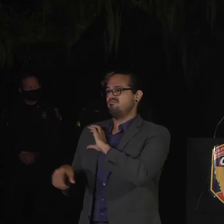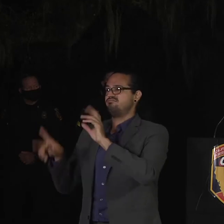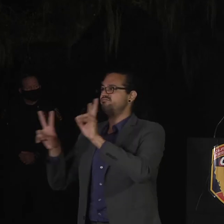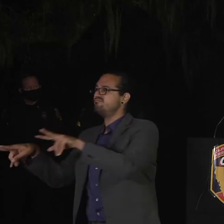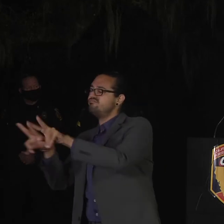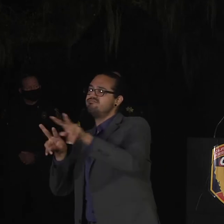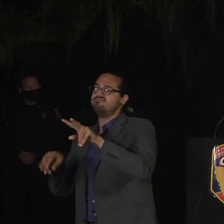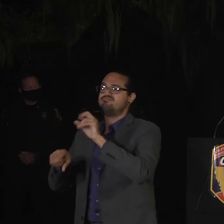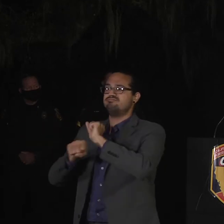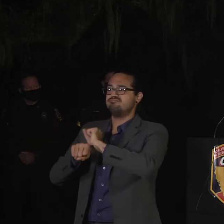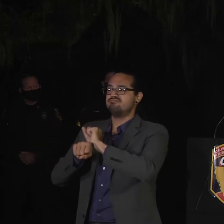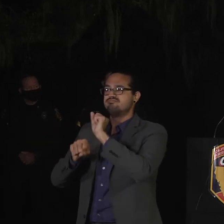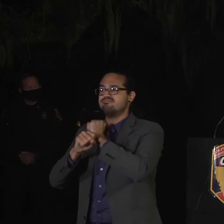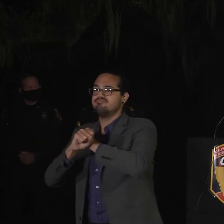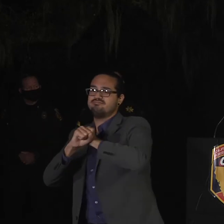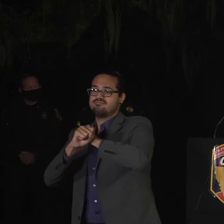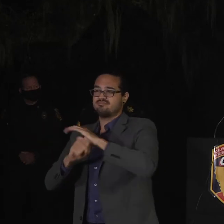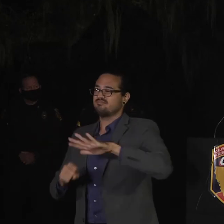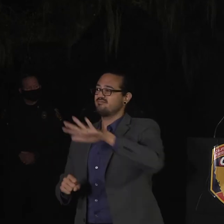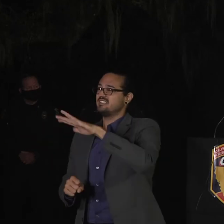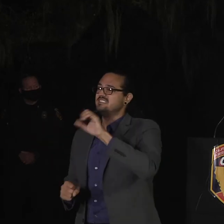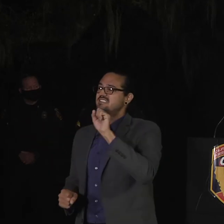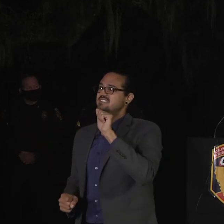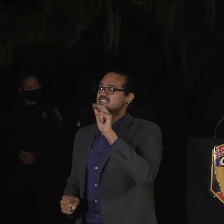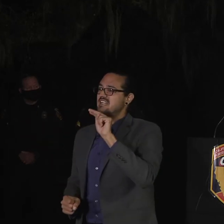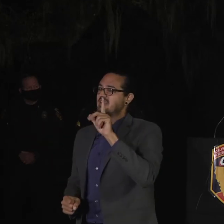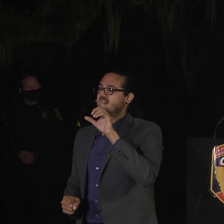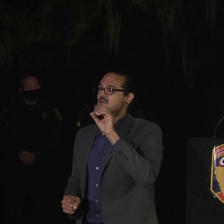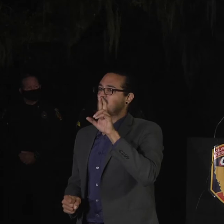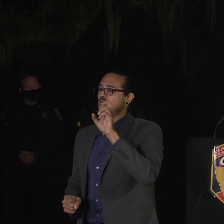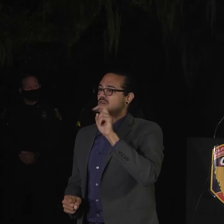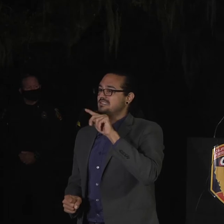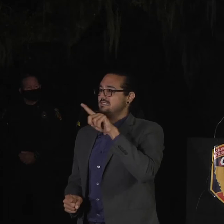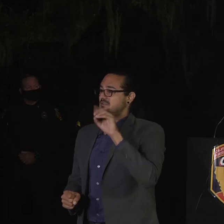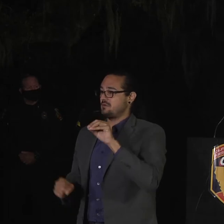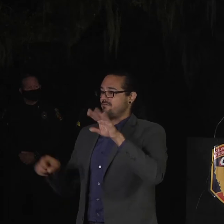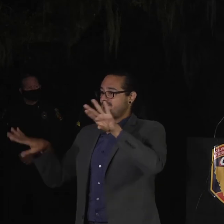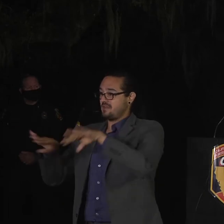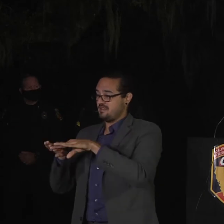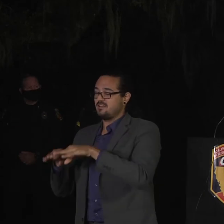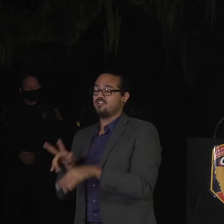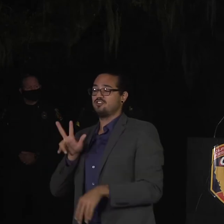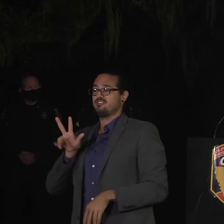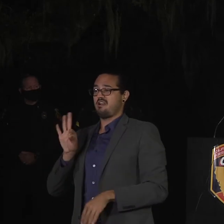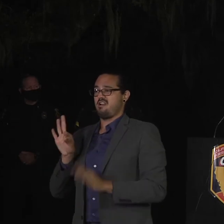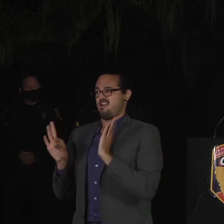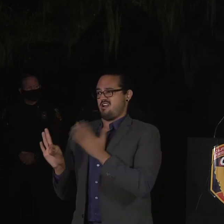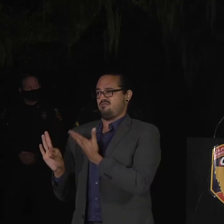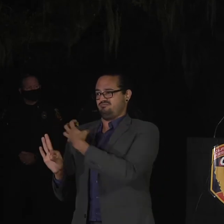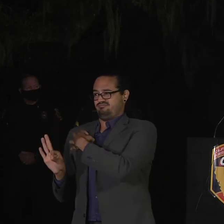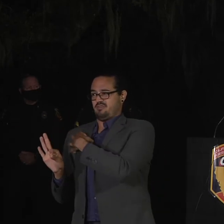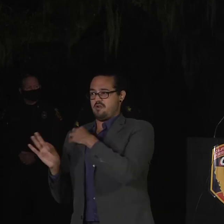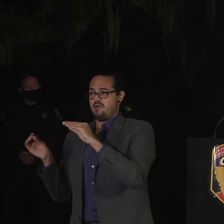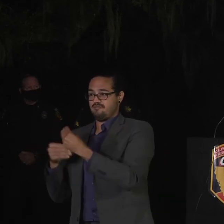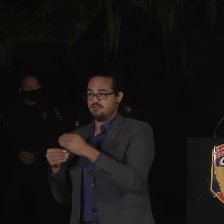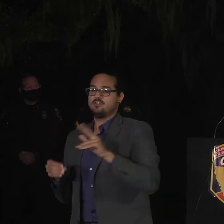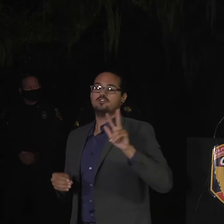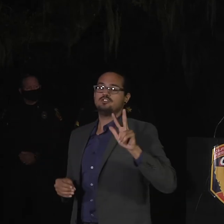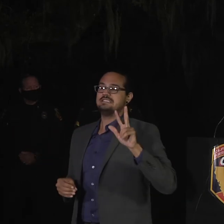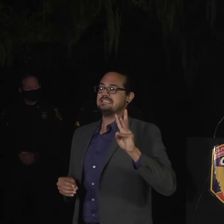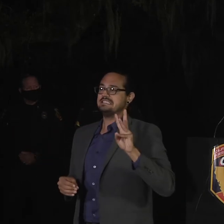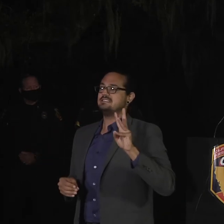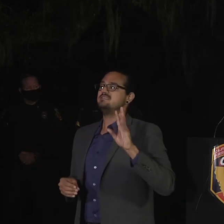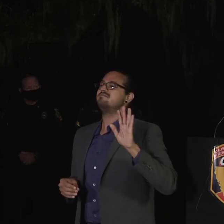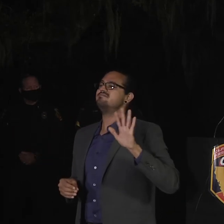39 of our folks and 46 mutual aid. Today, we'll have about that same number, 76, with 23 sheriff's office